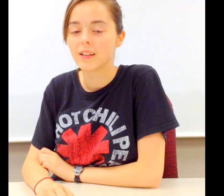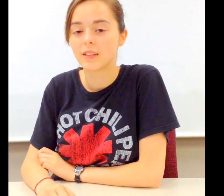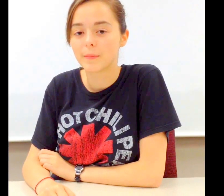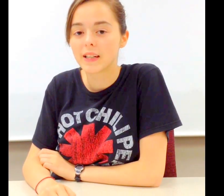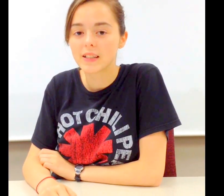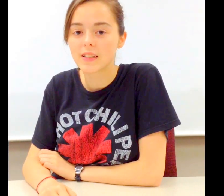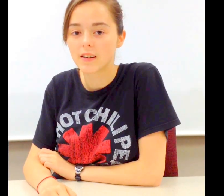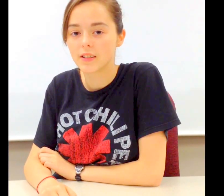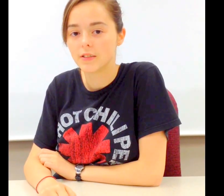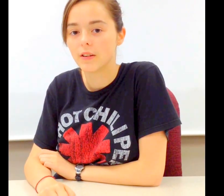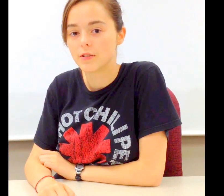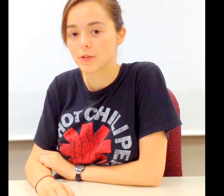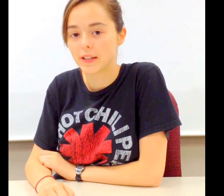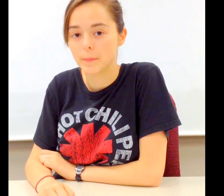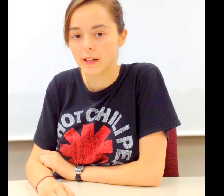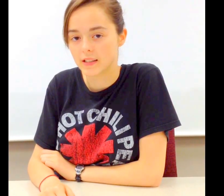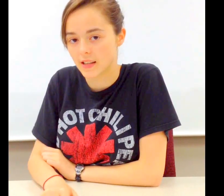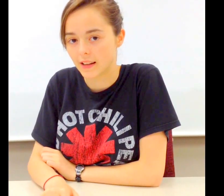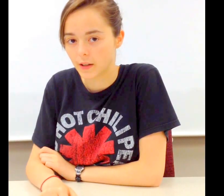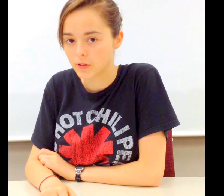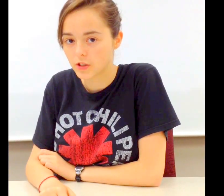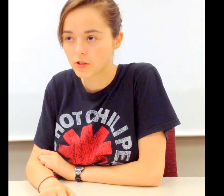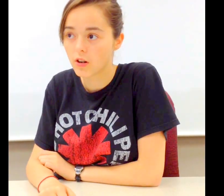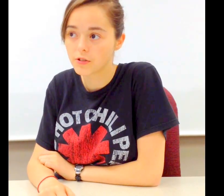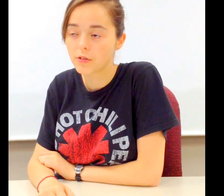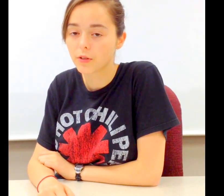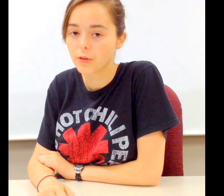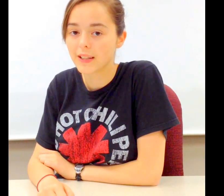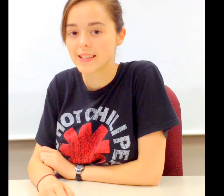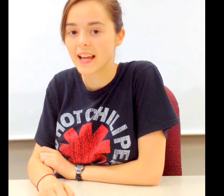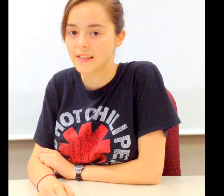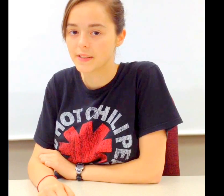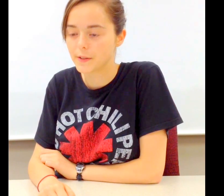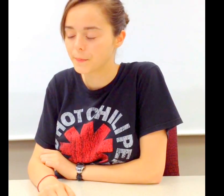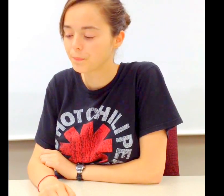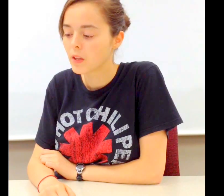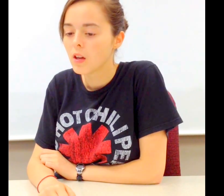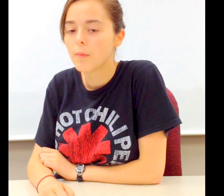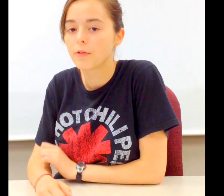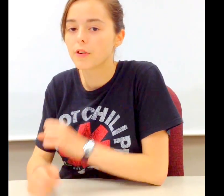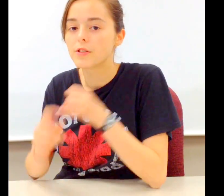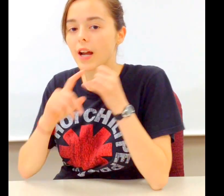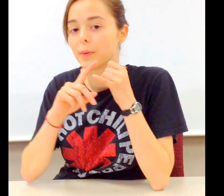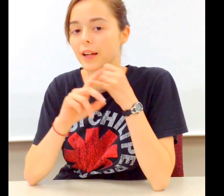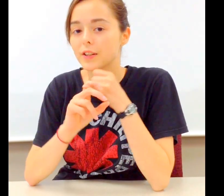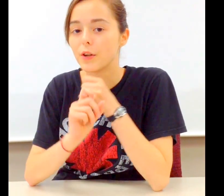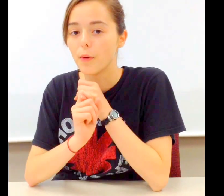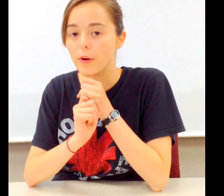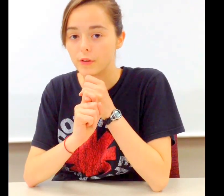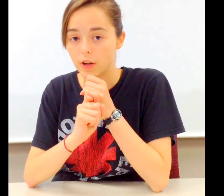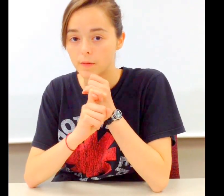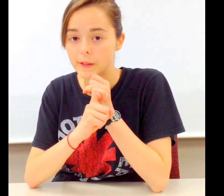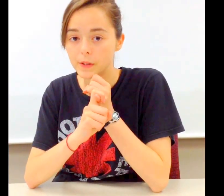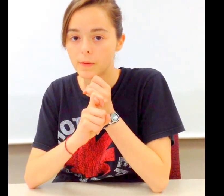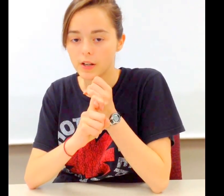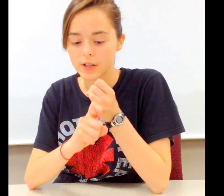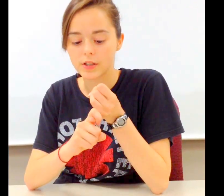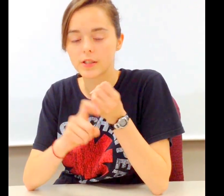Hello, I'm here to tell you a story in American Sign Language, also known as ASL. But first, I would like to go over non-manual markers